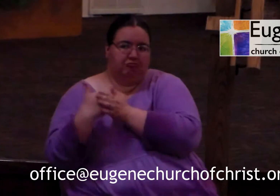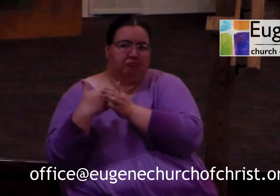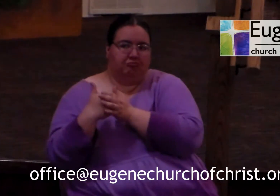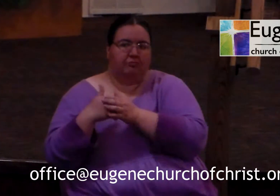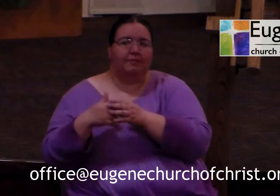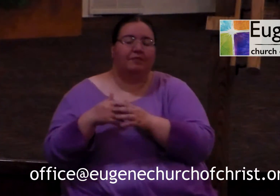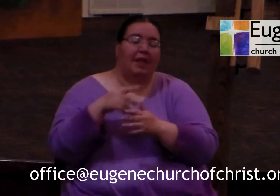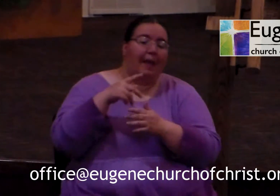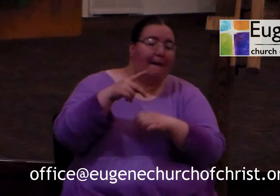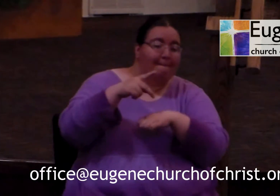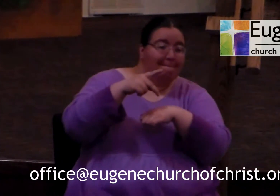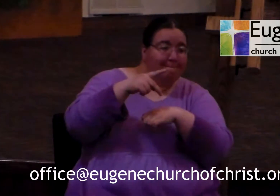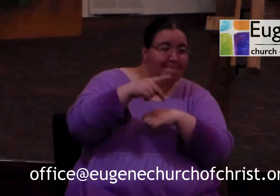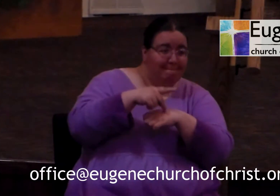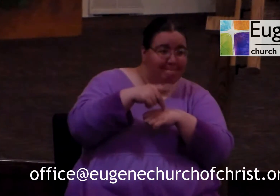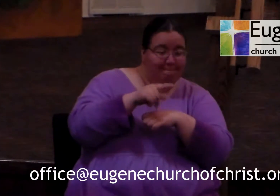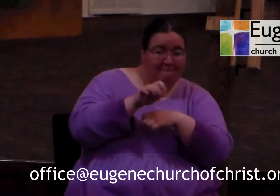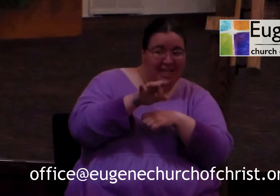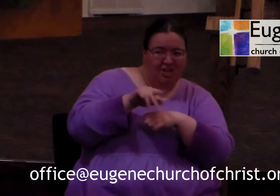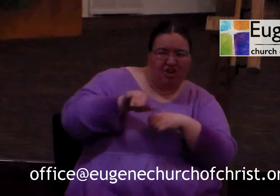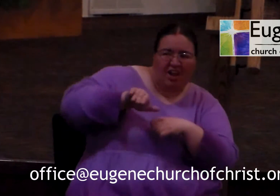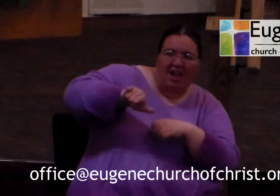and said, "Ask him what he means."